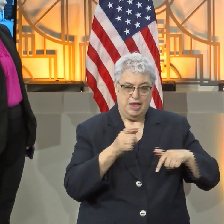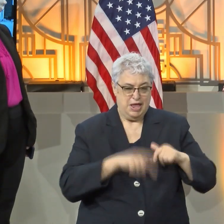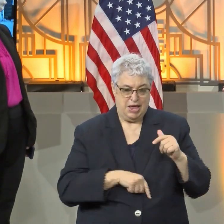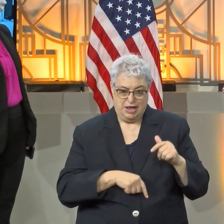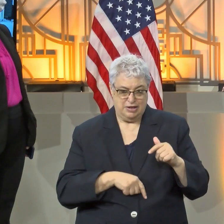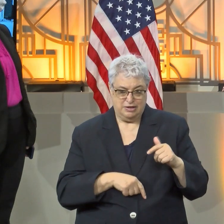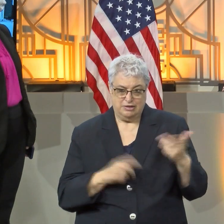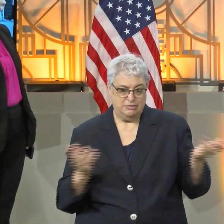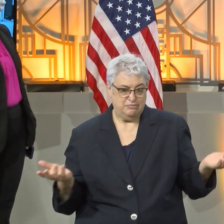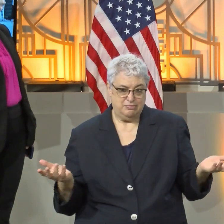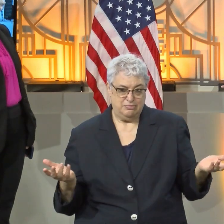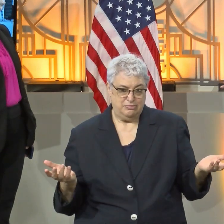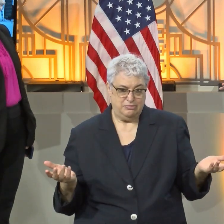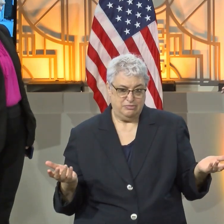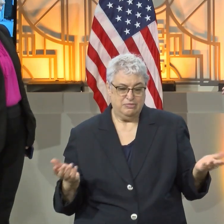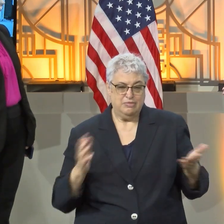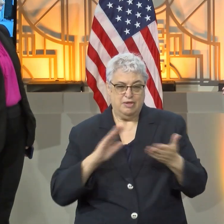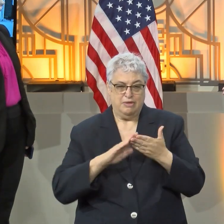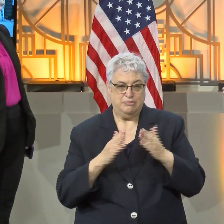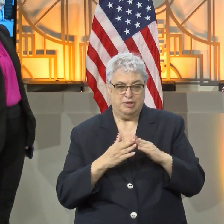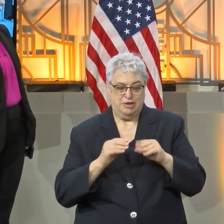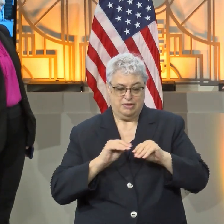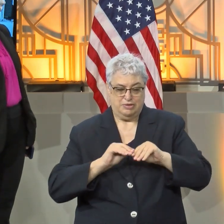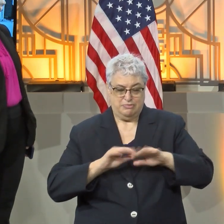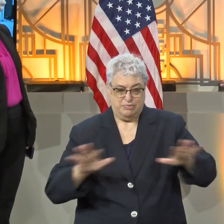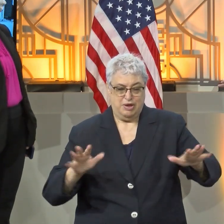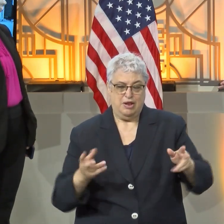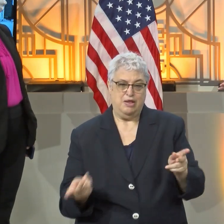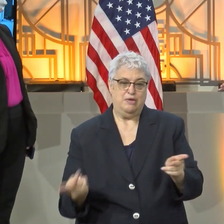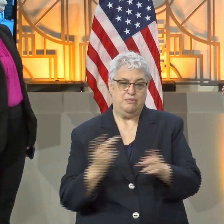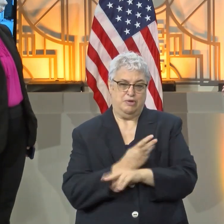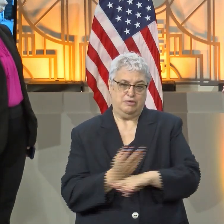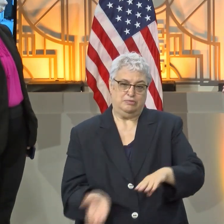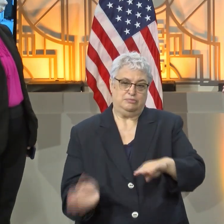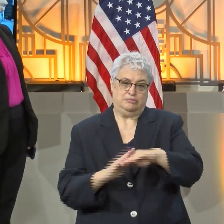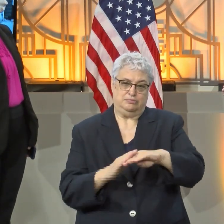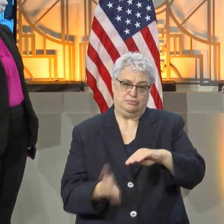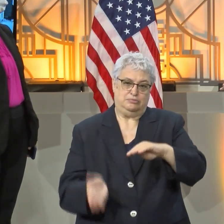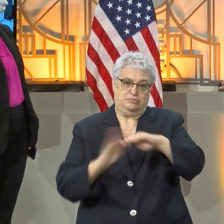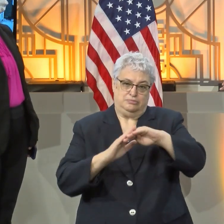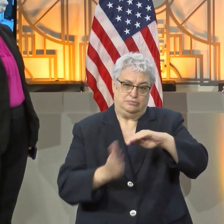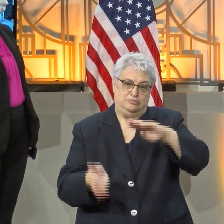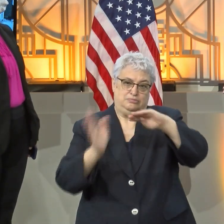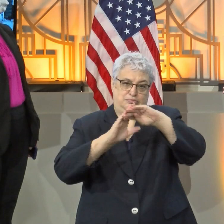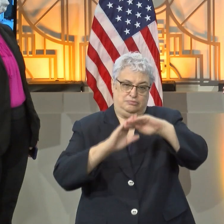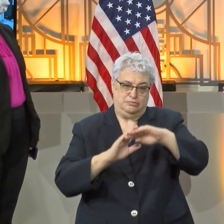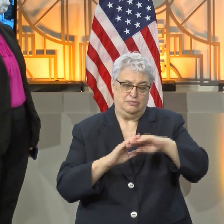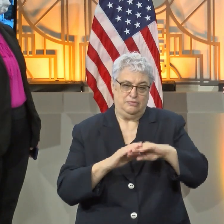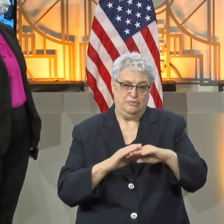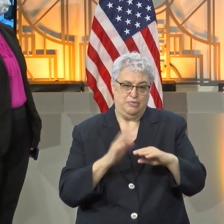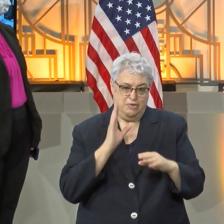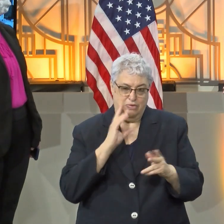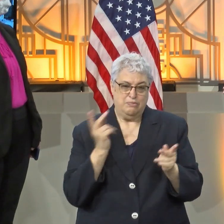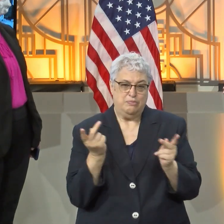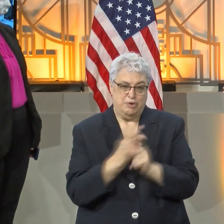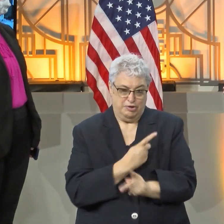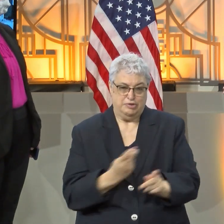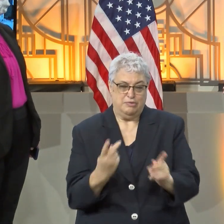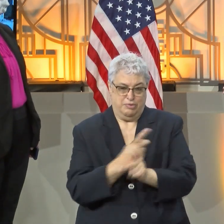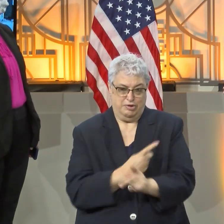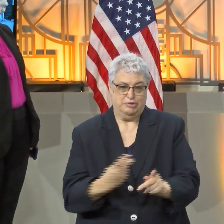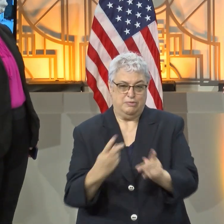distance, then the community spread will increase. And so it will have a trickle-down effect. So thank you,